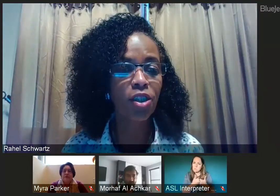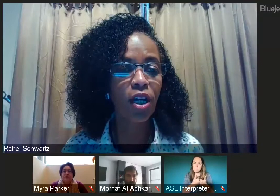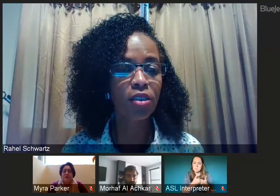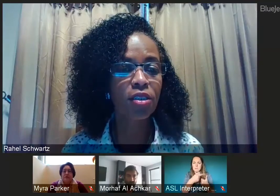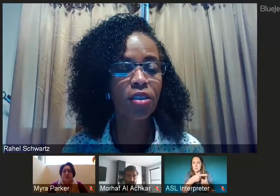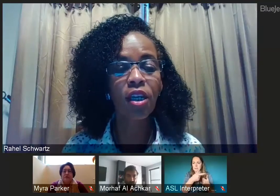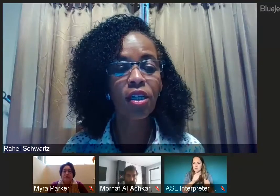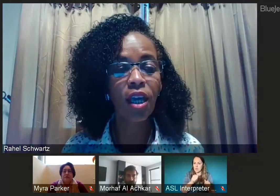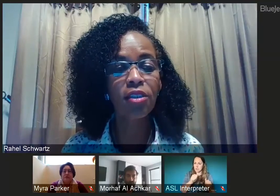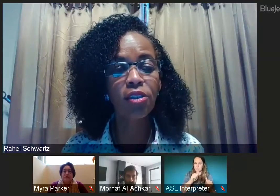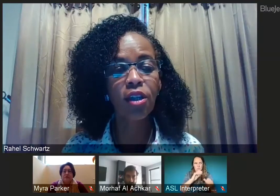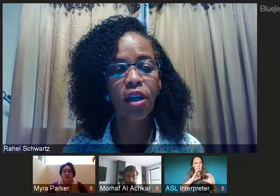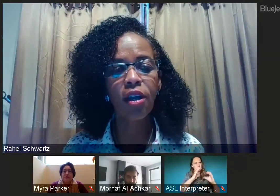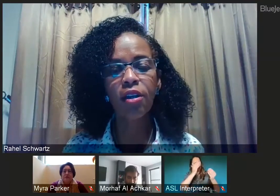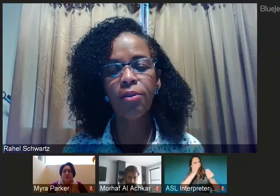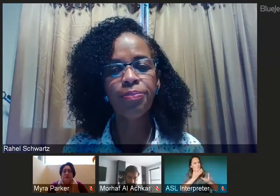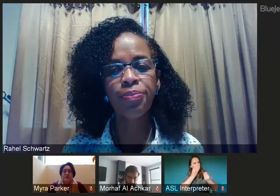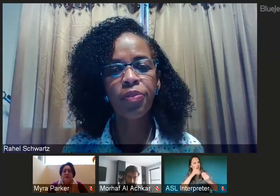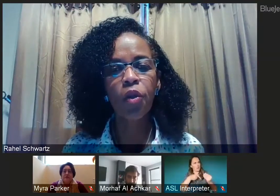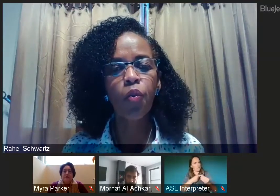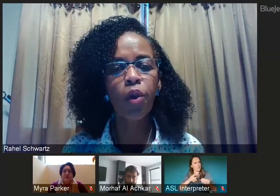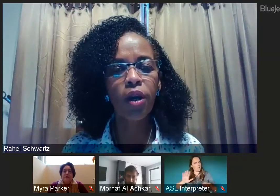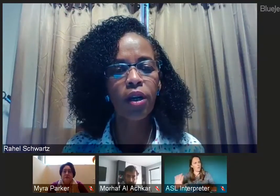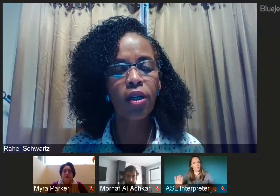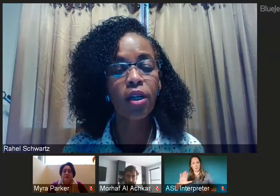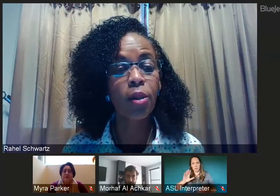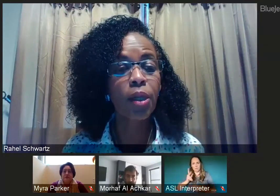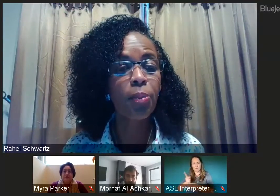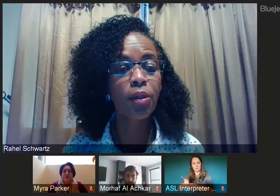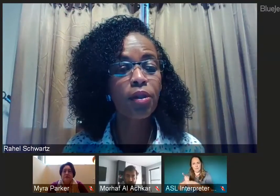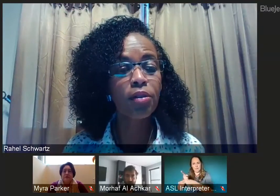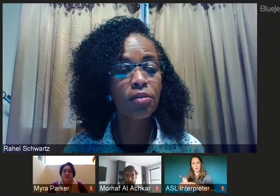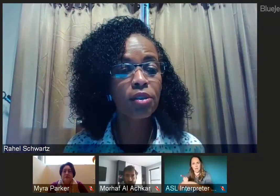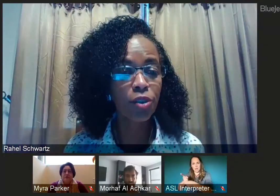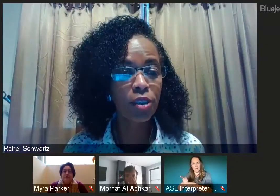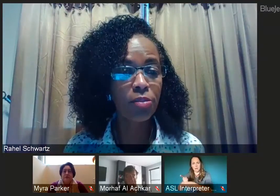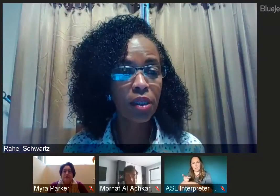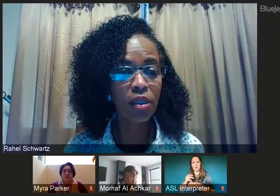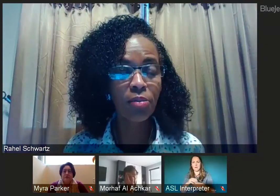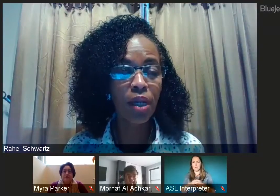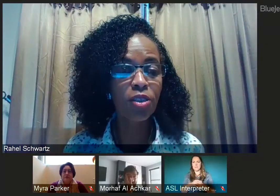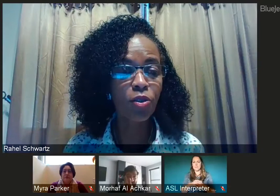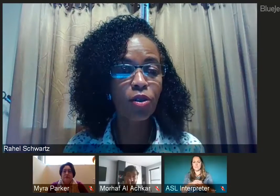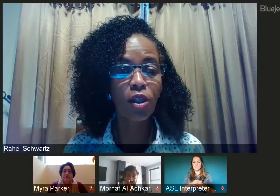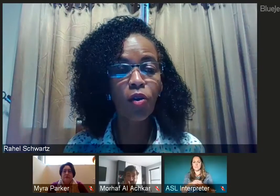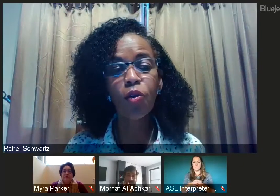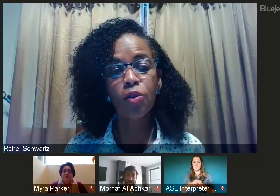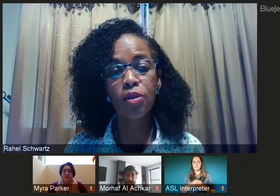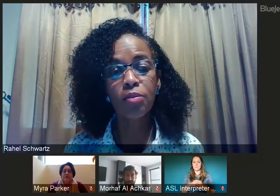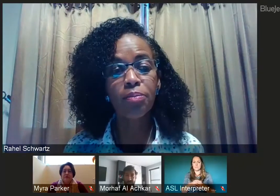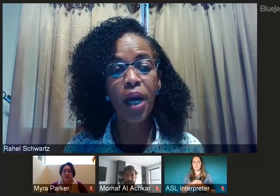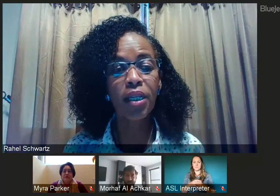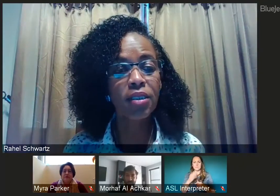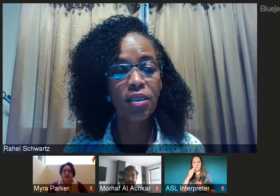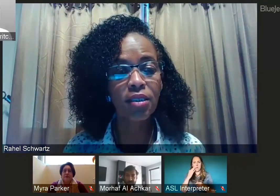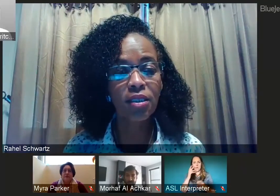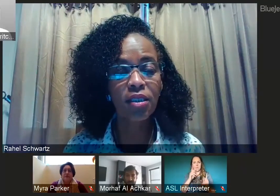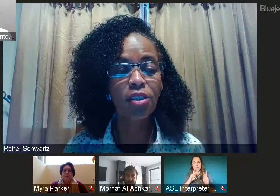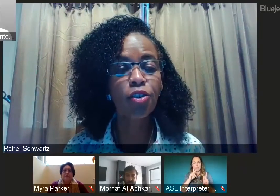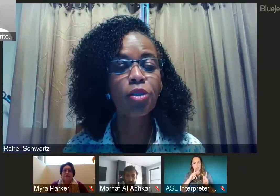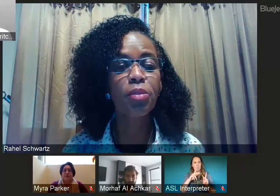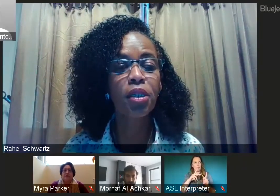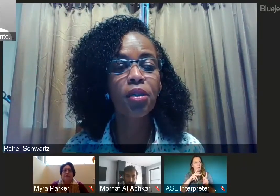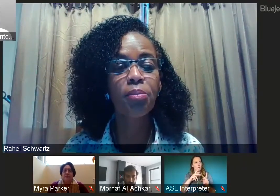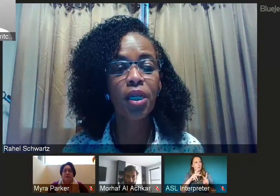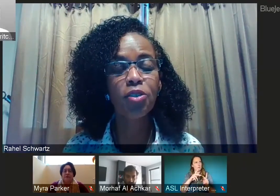my child's cancer care, where people treat me based on their own biases.